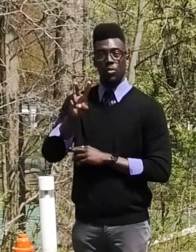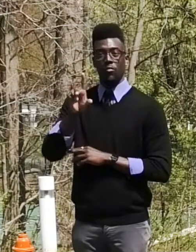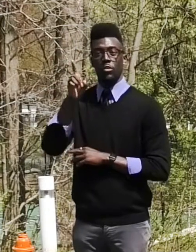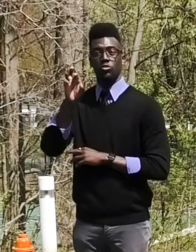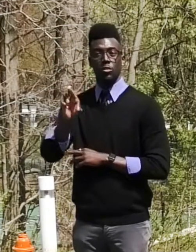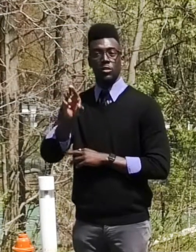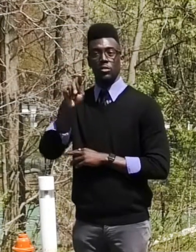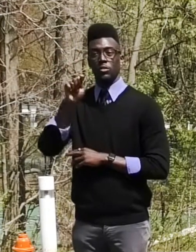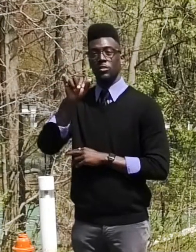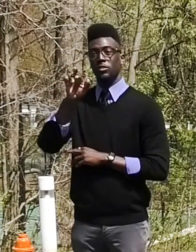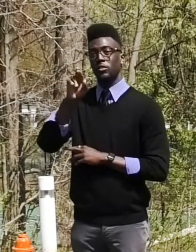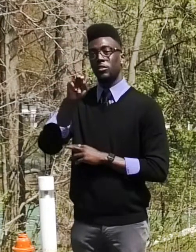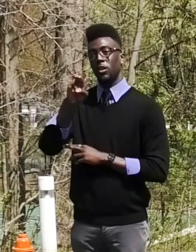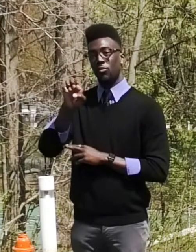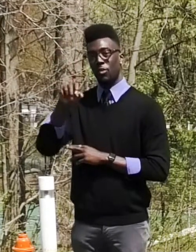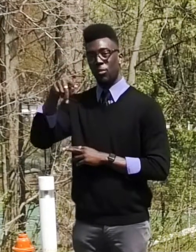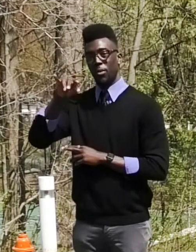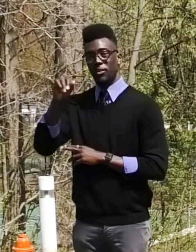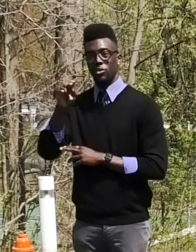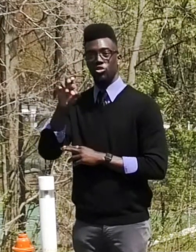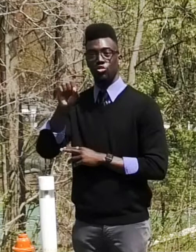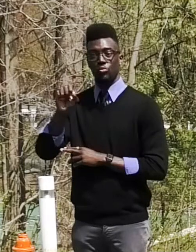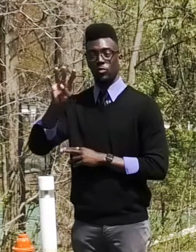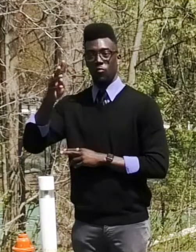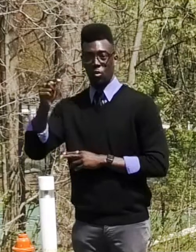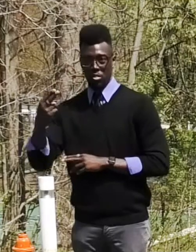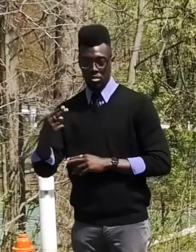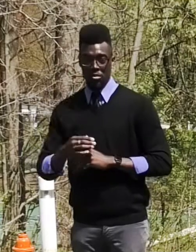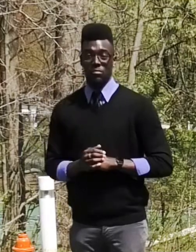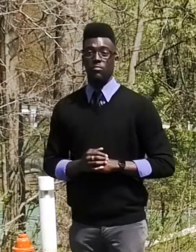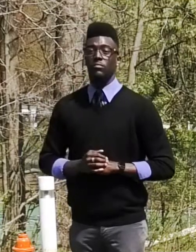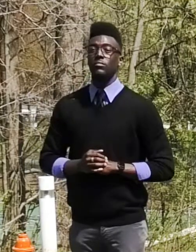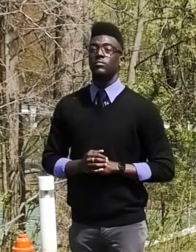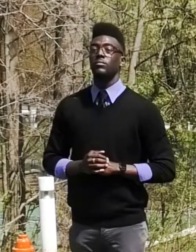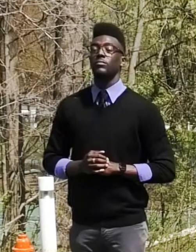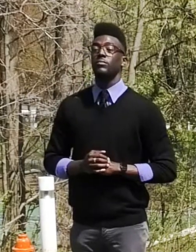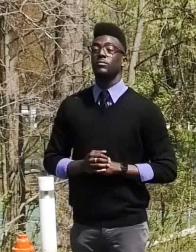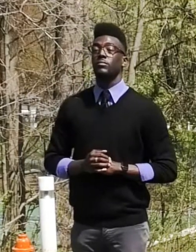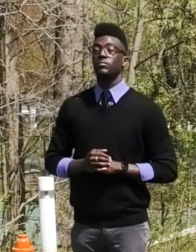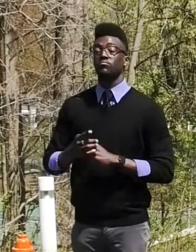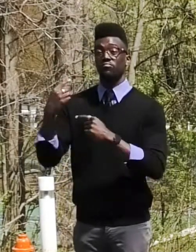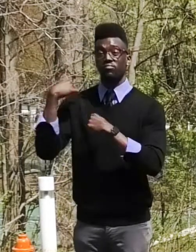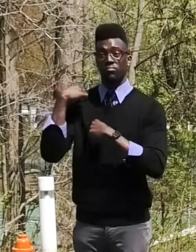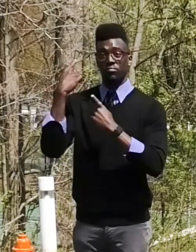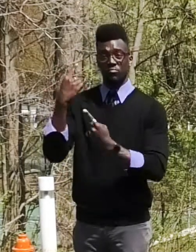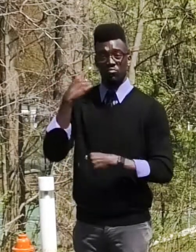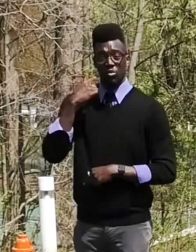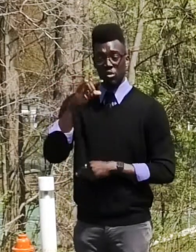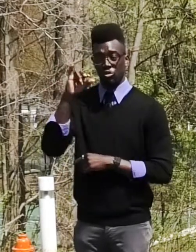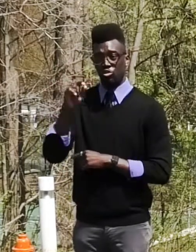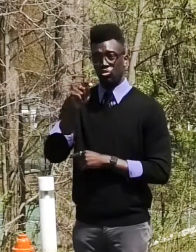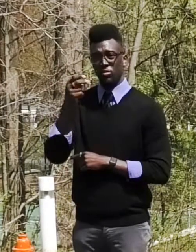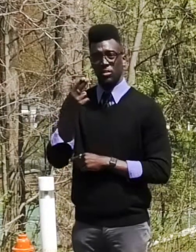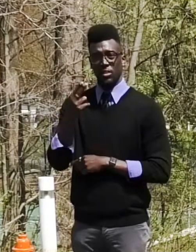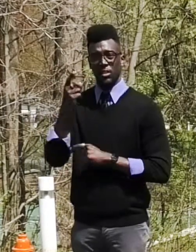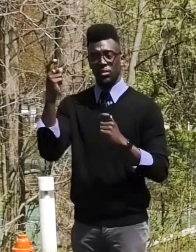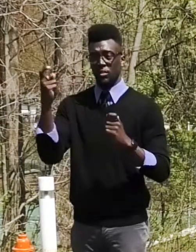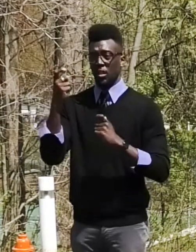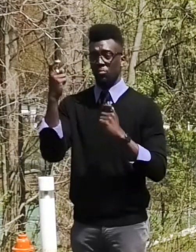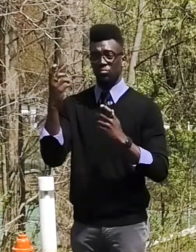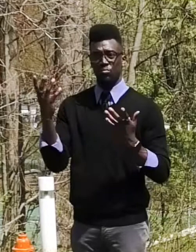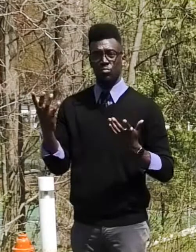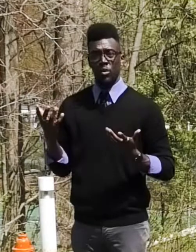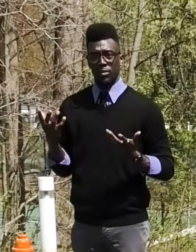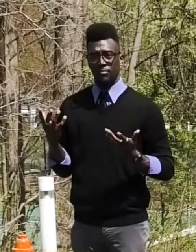Dr. Tyrone P. Jones IV. As we have heard, Juneteenth celebrates